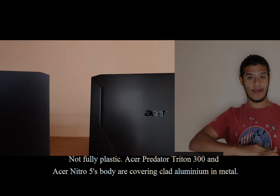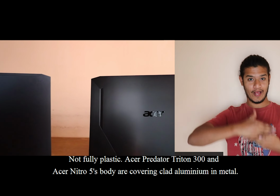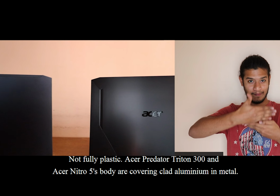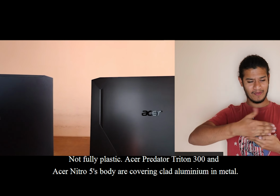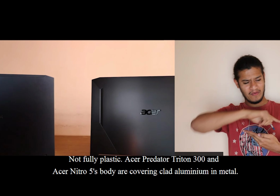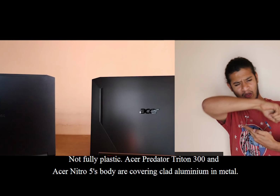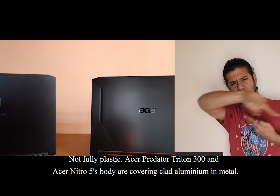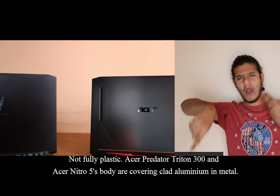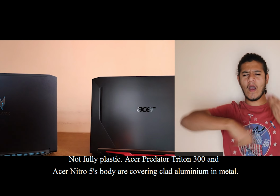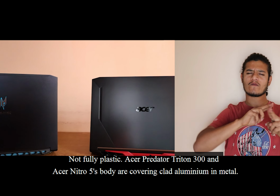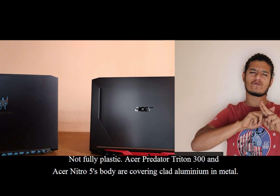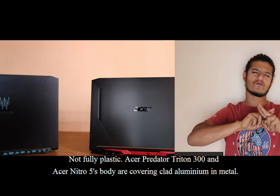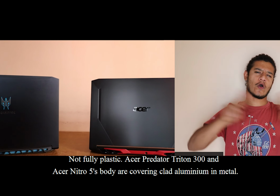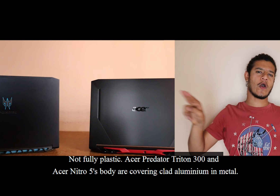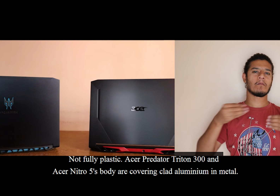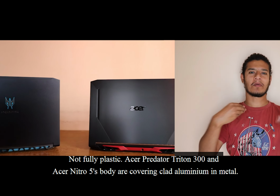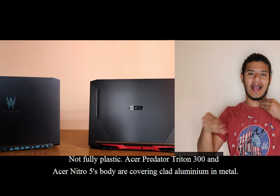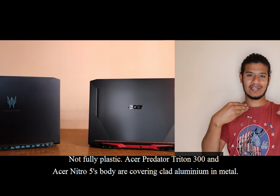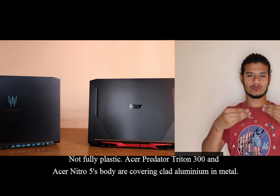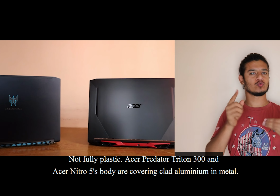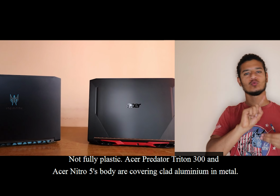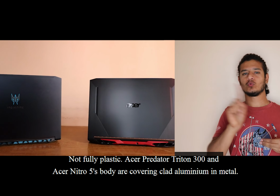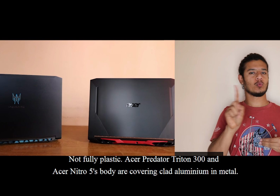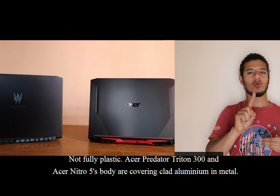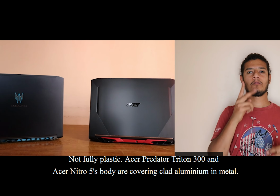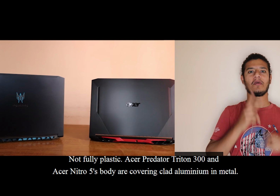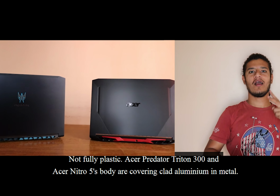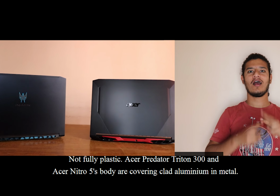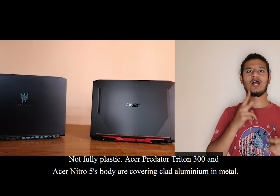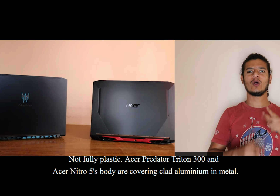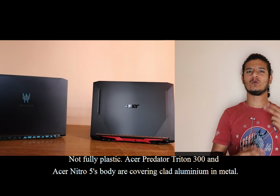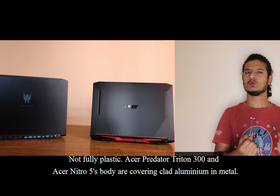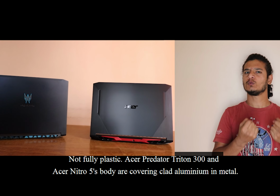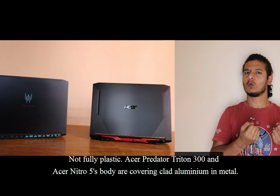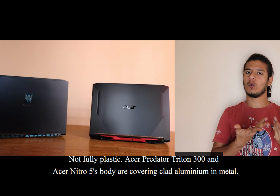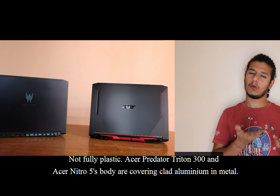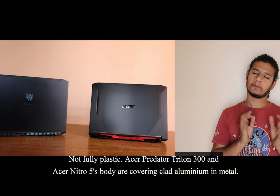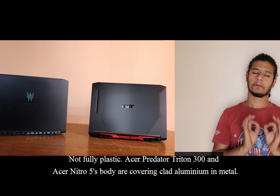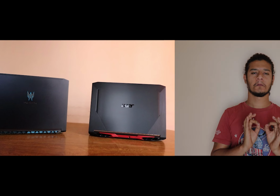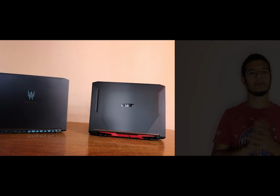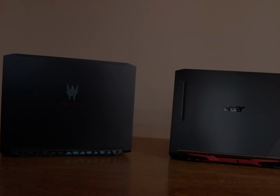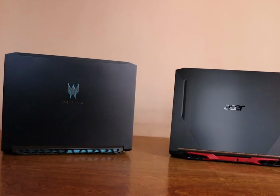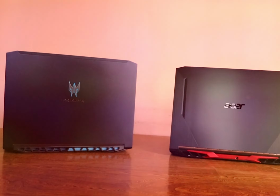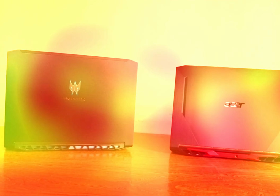Not fully plastic. Acer Predator Triton 300 and Acer Nitro 5's body are covering clad aluminium in metal.